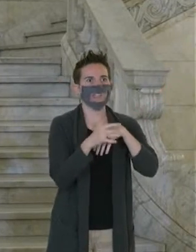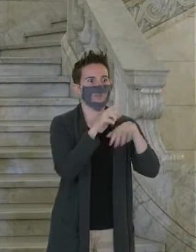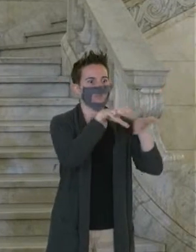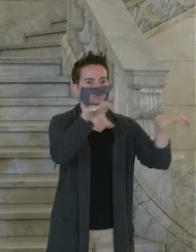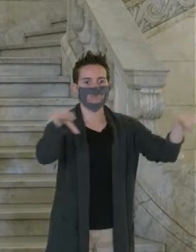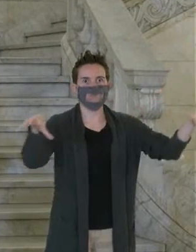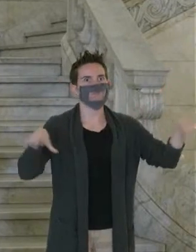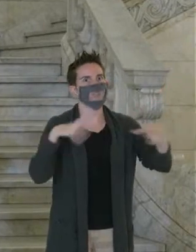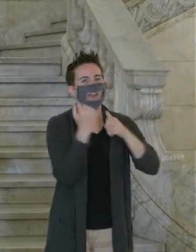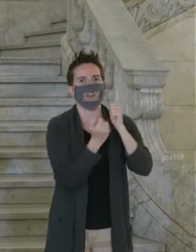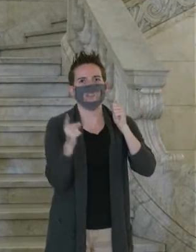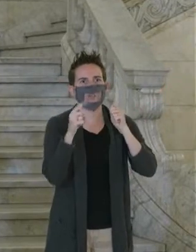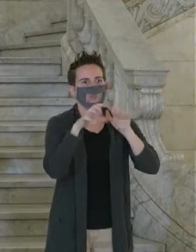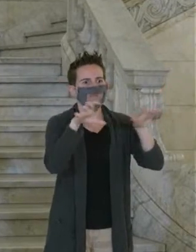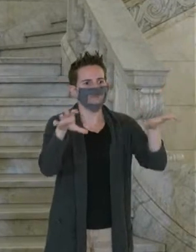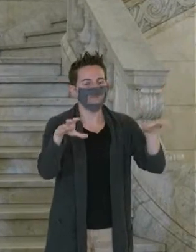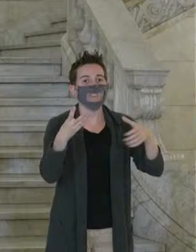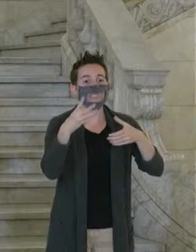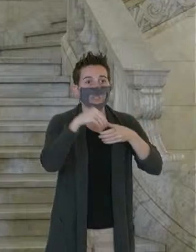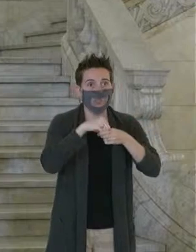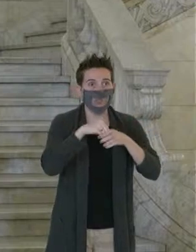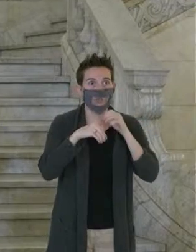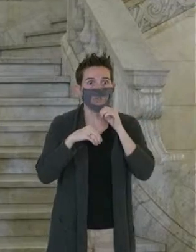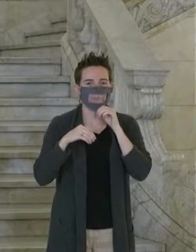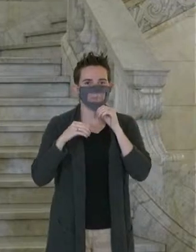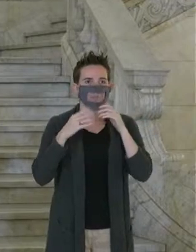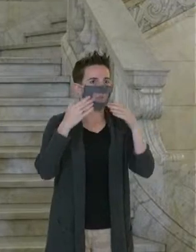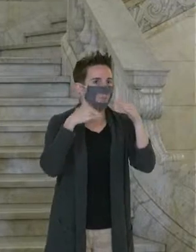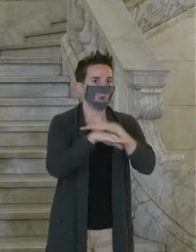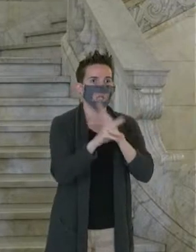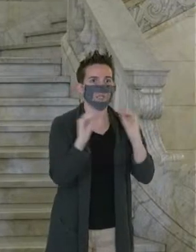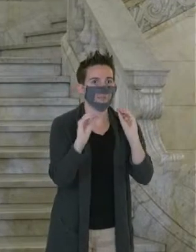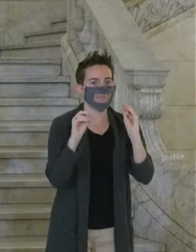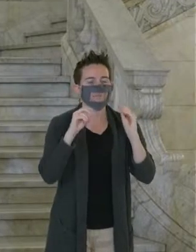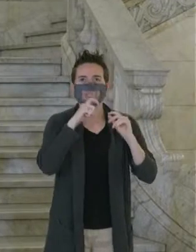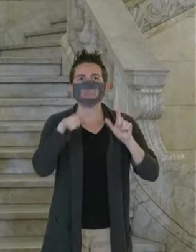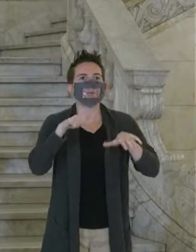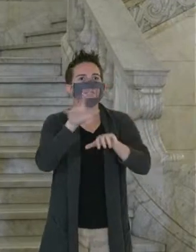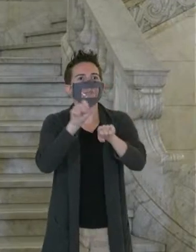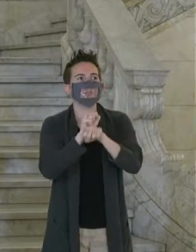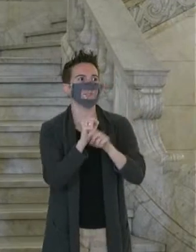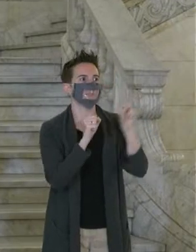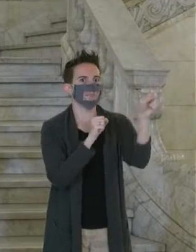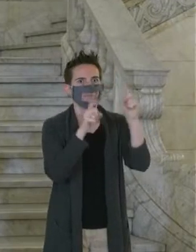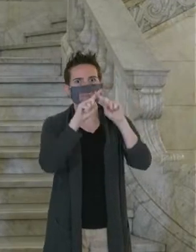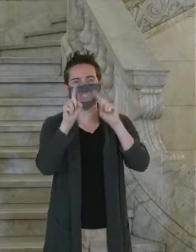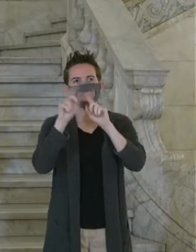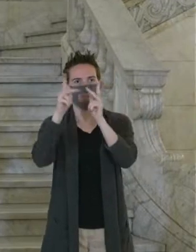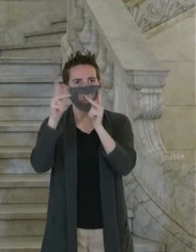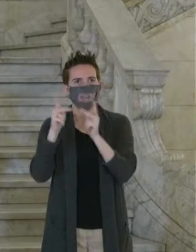the region, including walk-up locations where you don't even need an appointment.